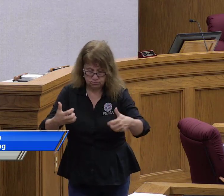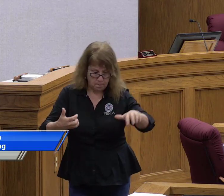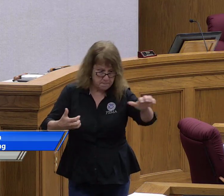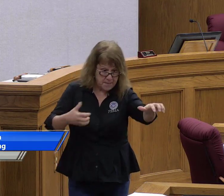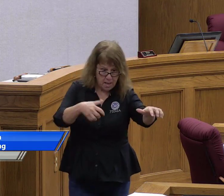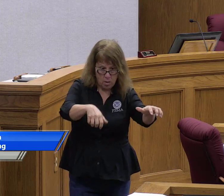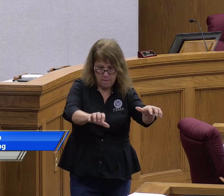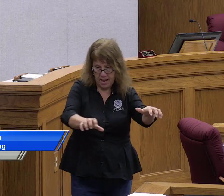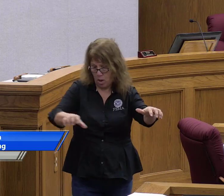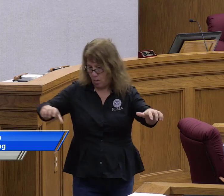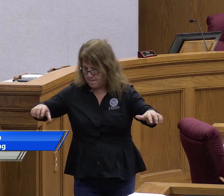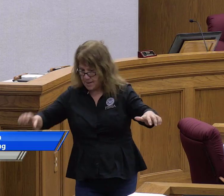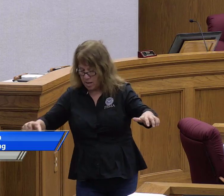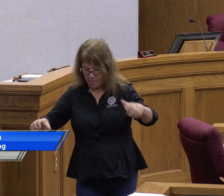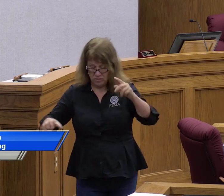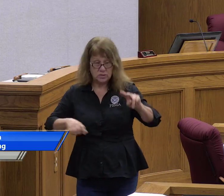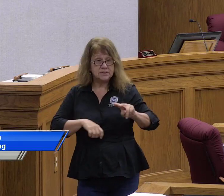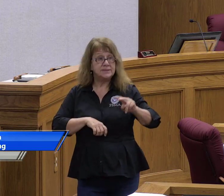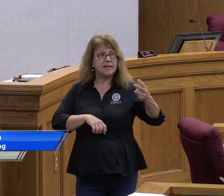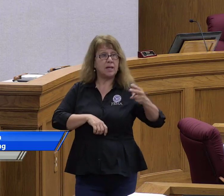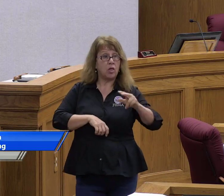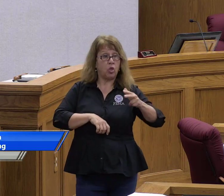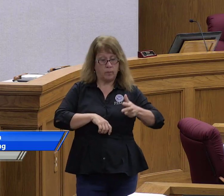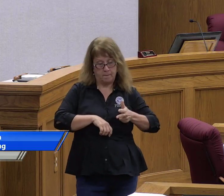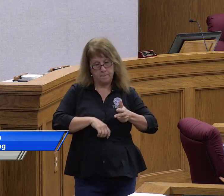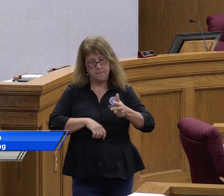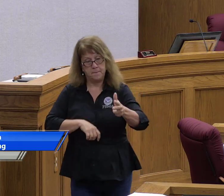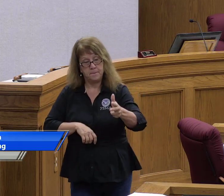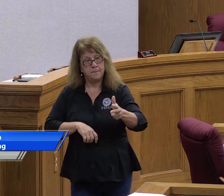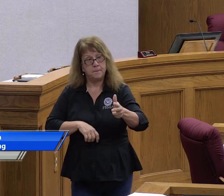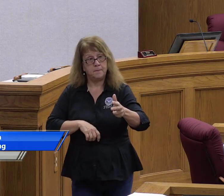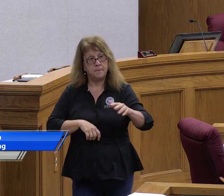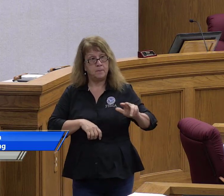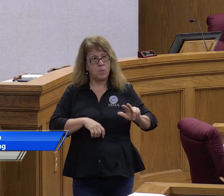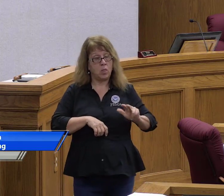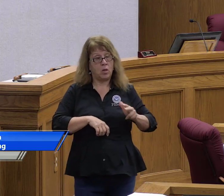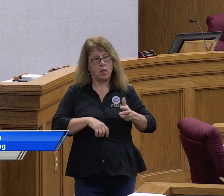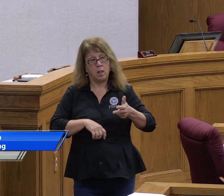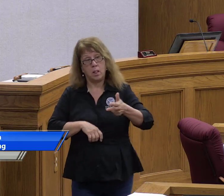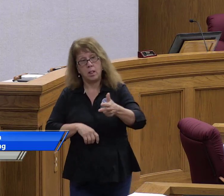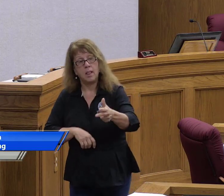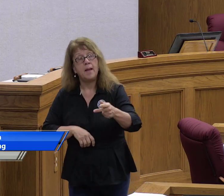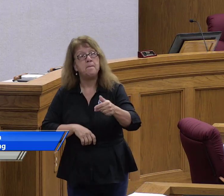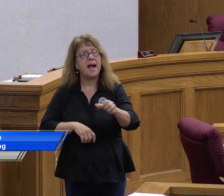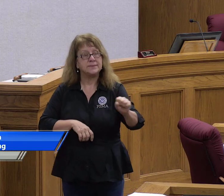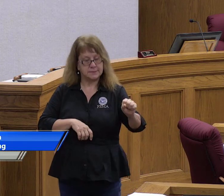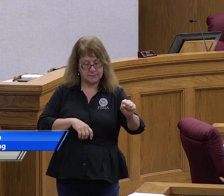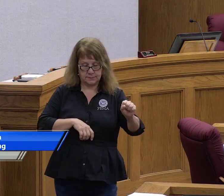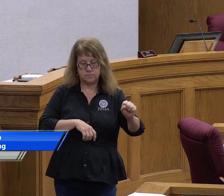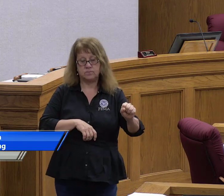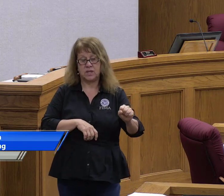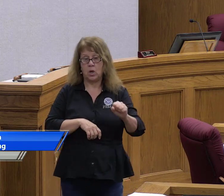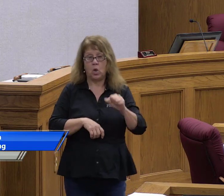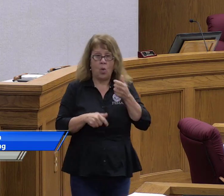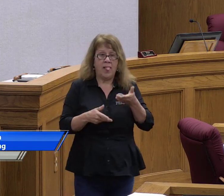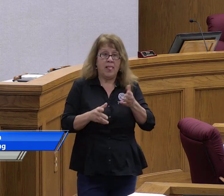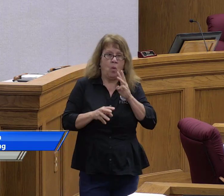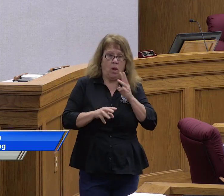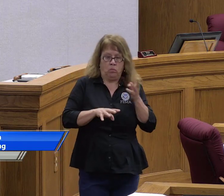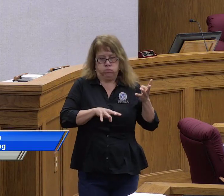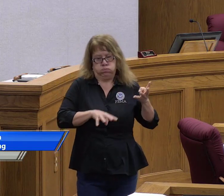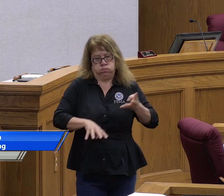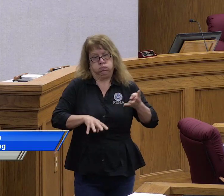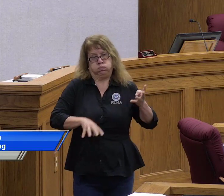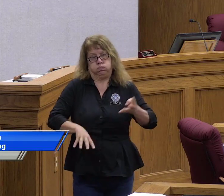the ditches, especially for the second and third passes. Keep it off of inlets, drain inlets, those things that let the water get into the system and